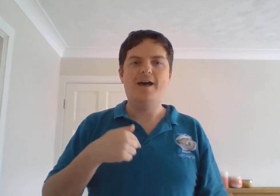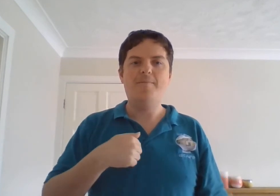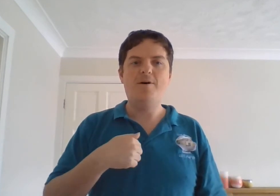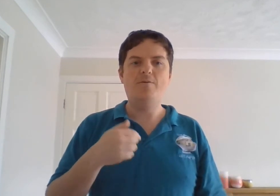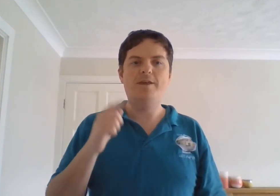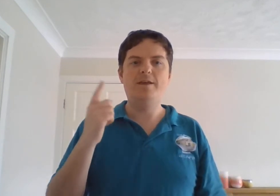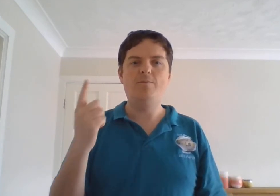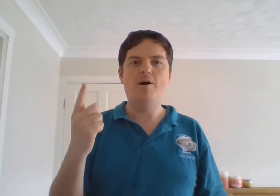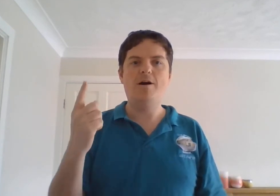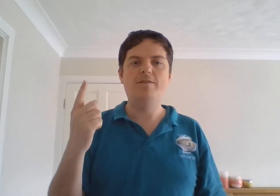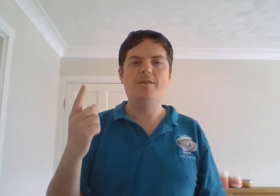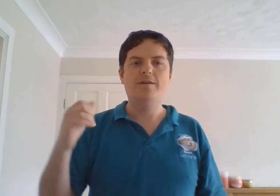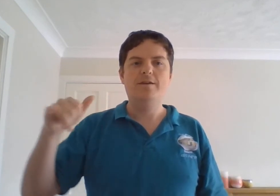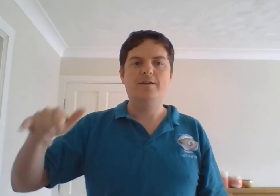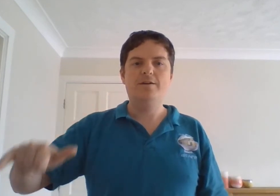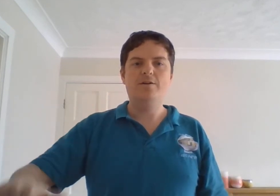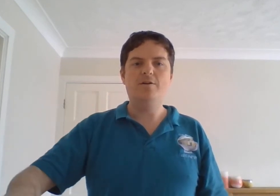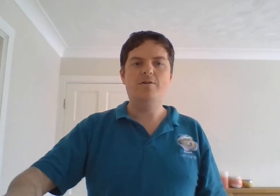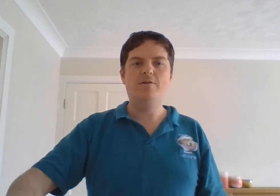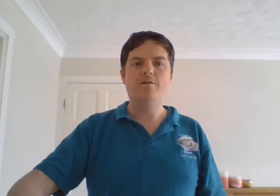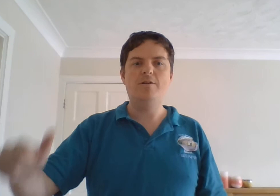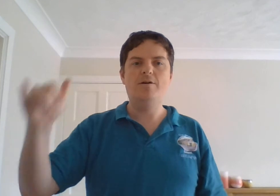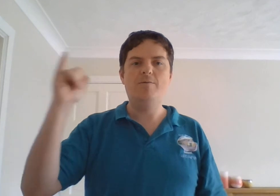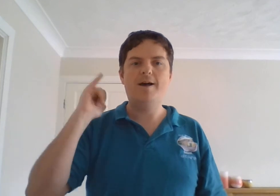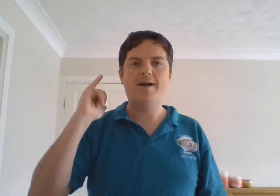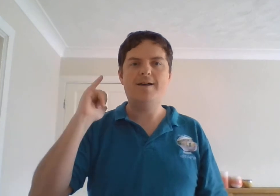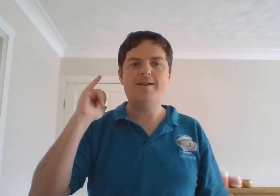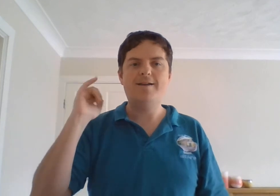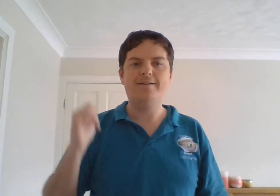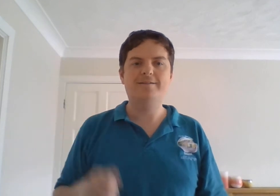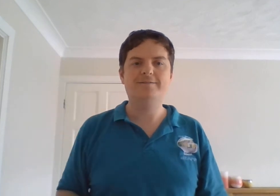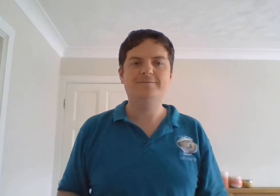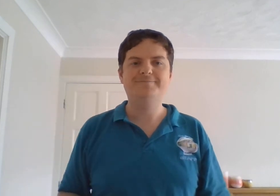I'm only one call away.